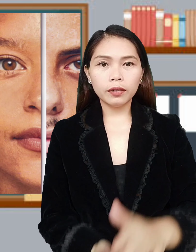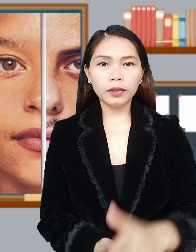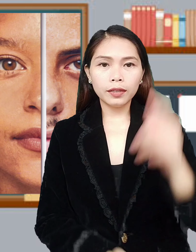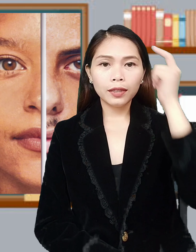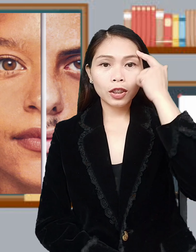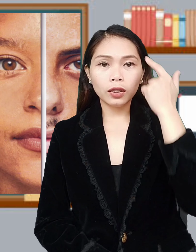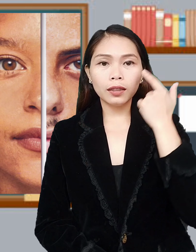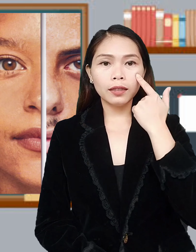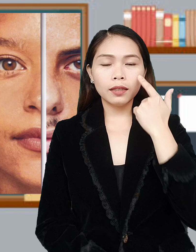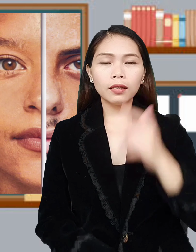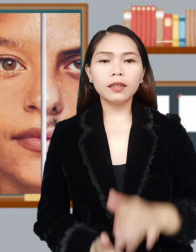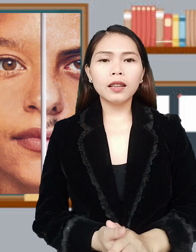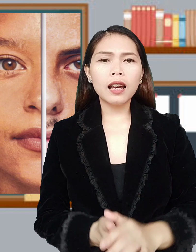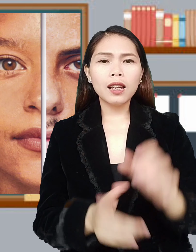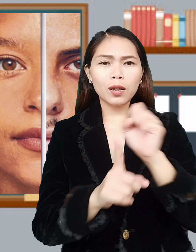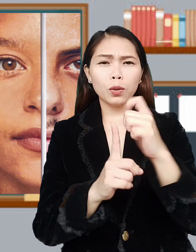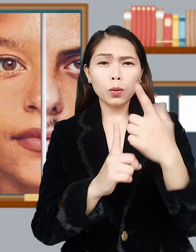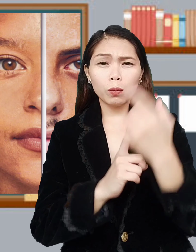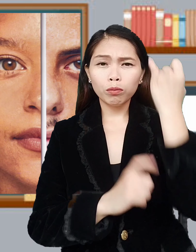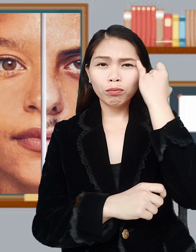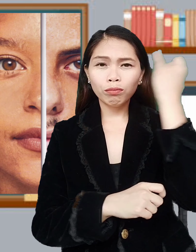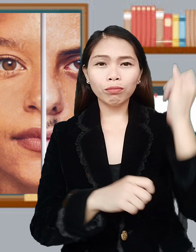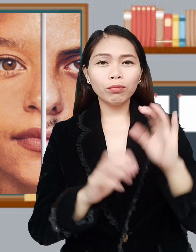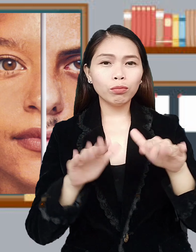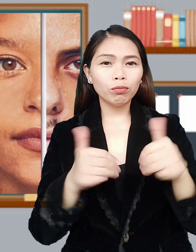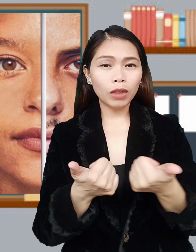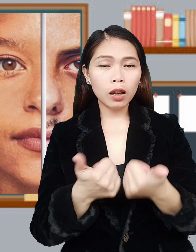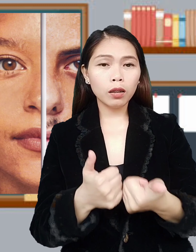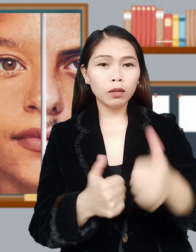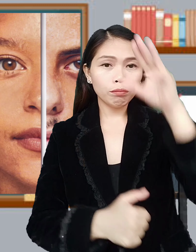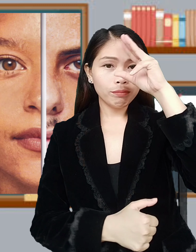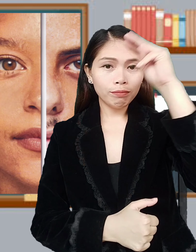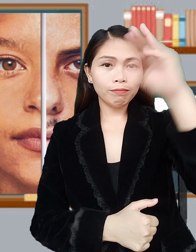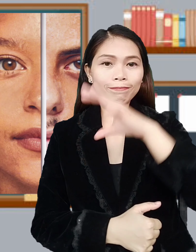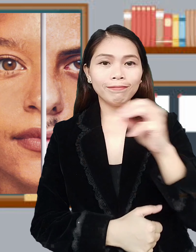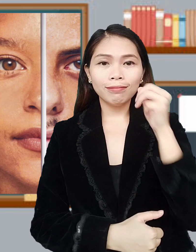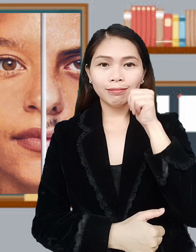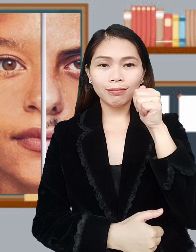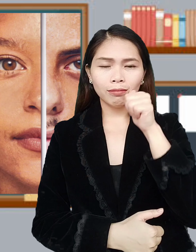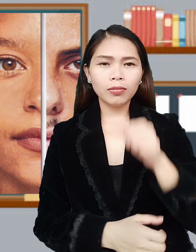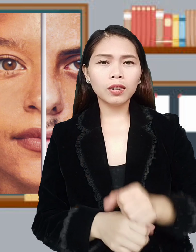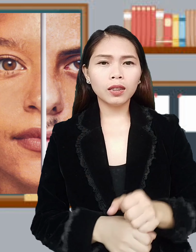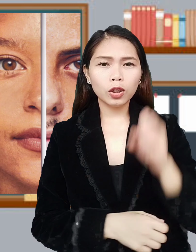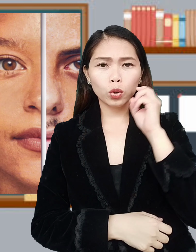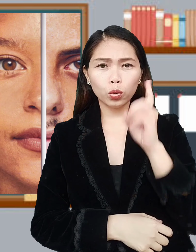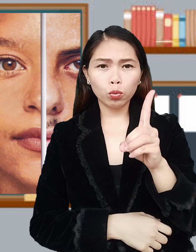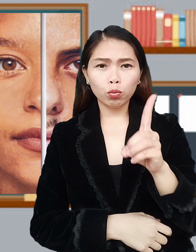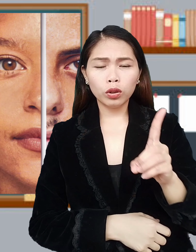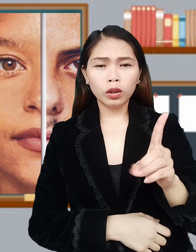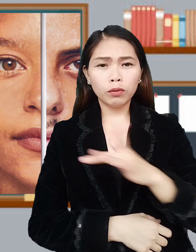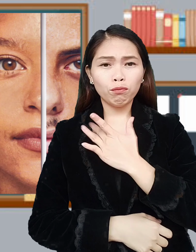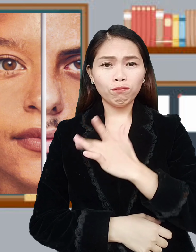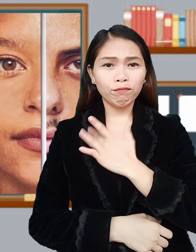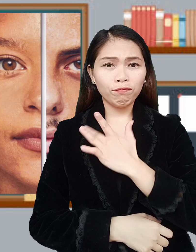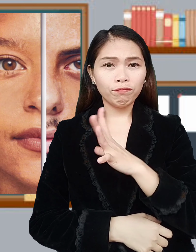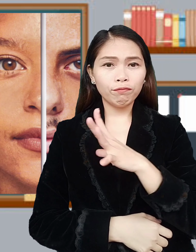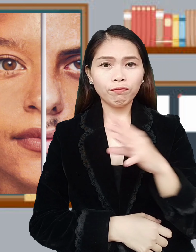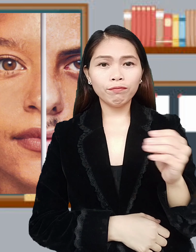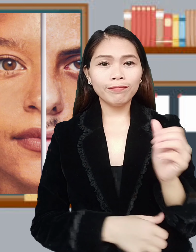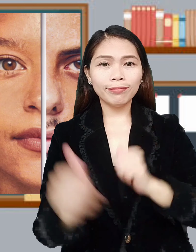Gender. Gender is a social concept on how a man and woman should think,